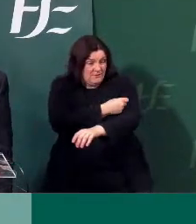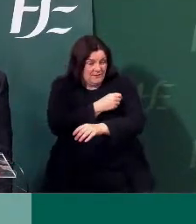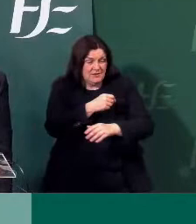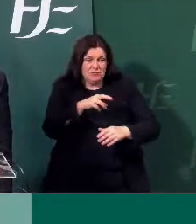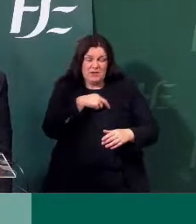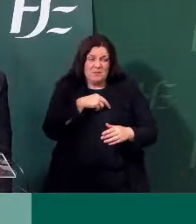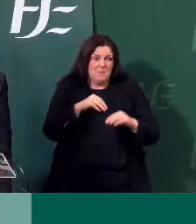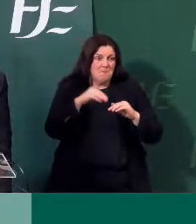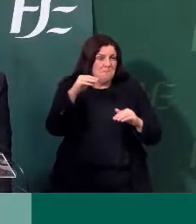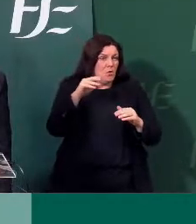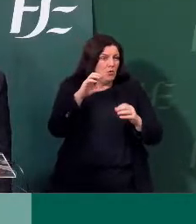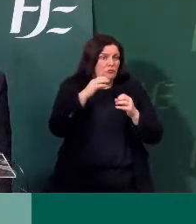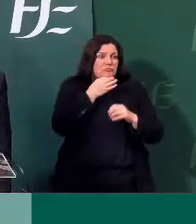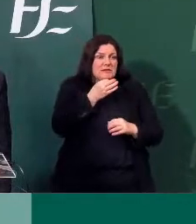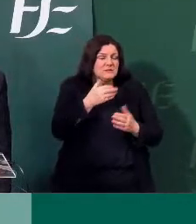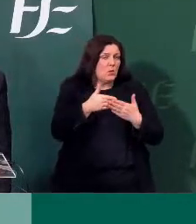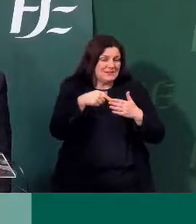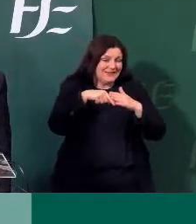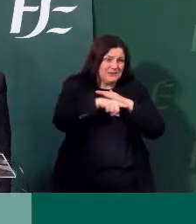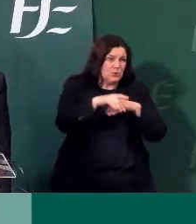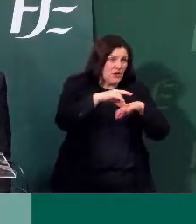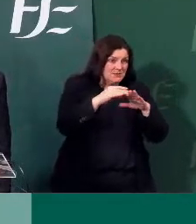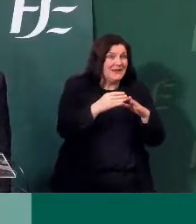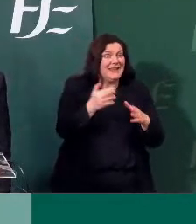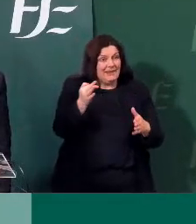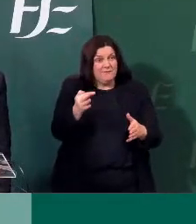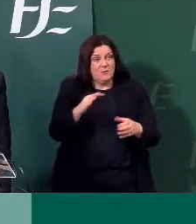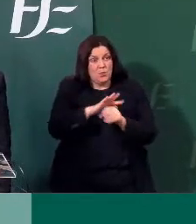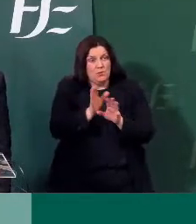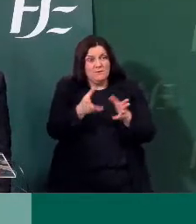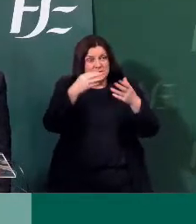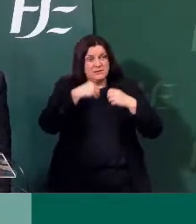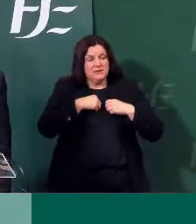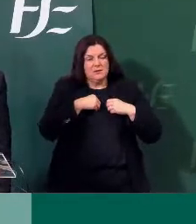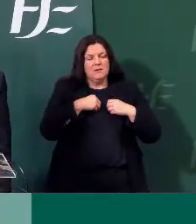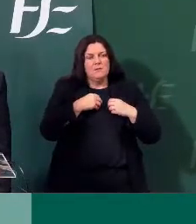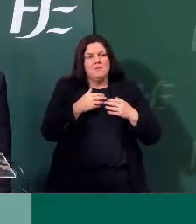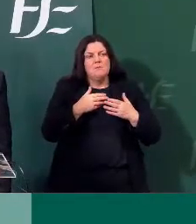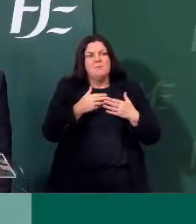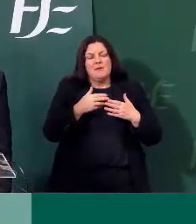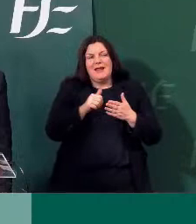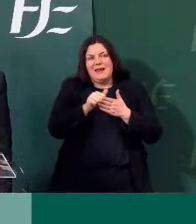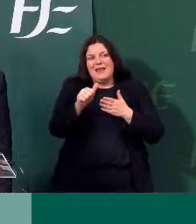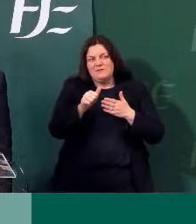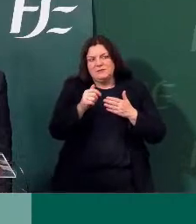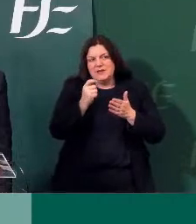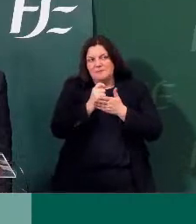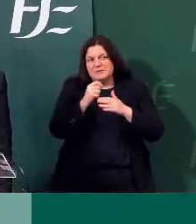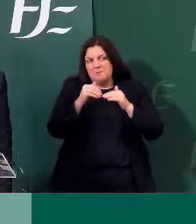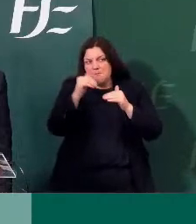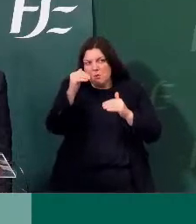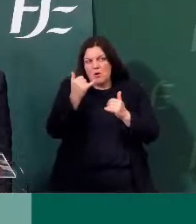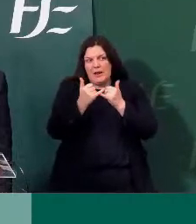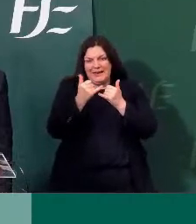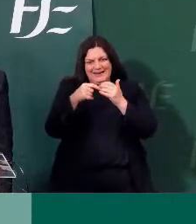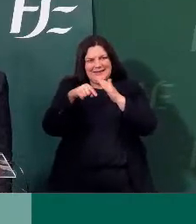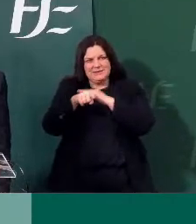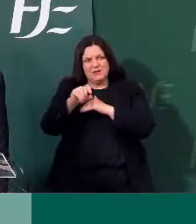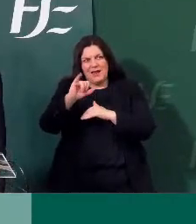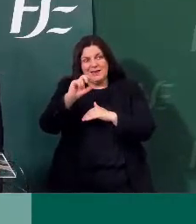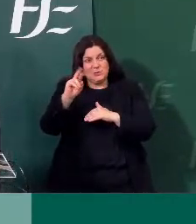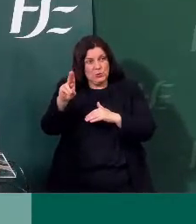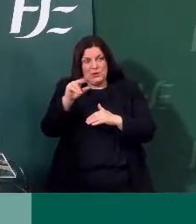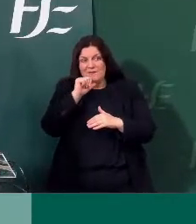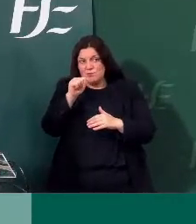of being hospitalised should they get COVID-19, and a much, much greater chance, 11 times more likely to be admitted to intensive care units. Of